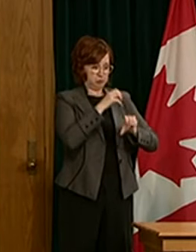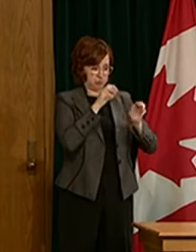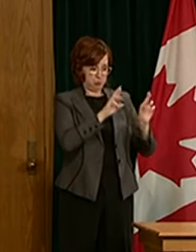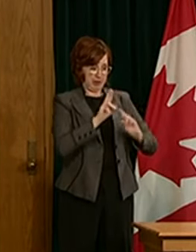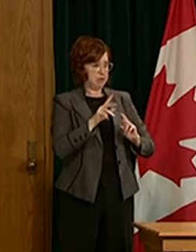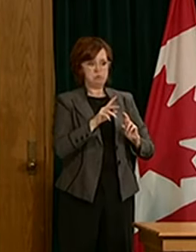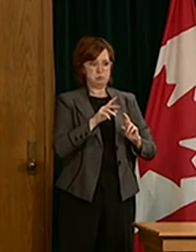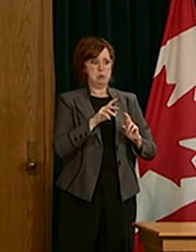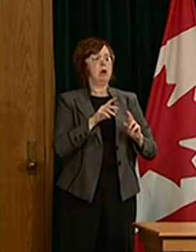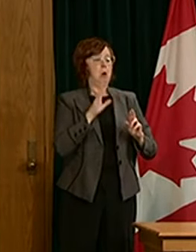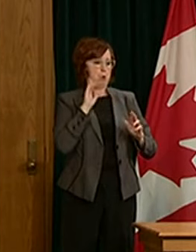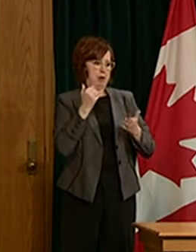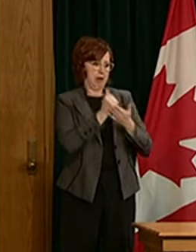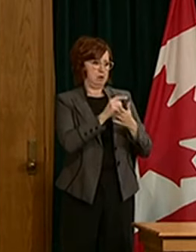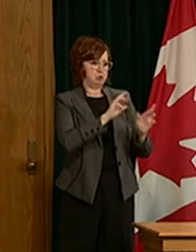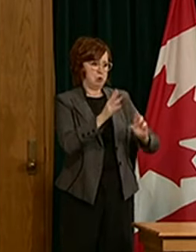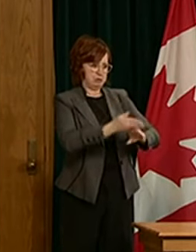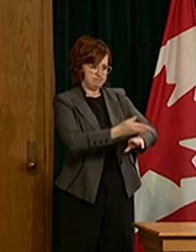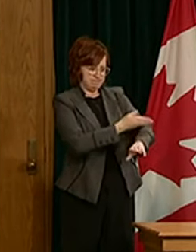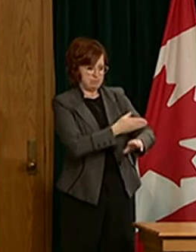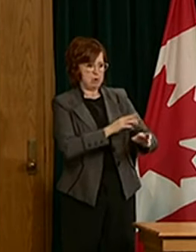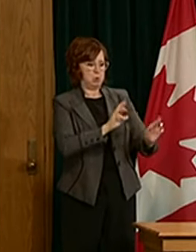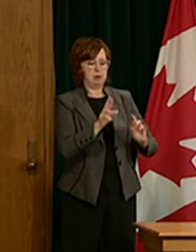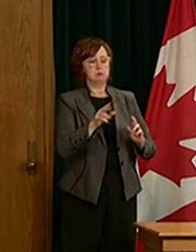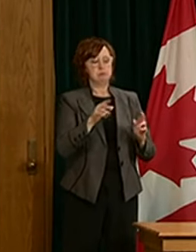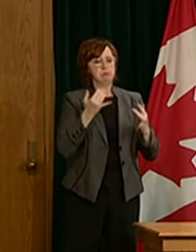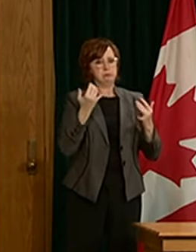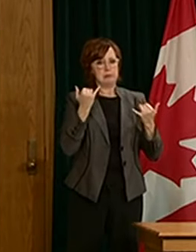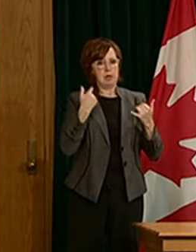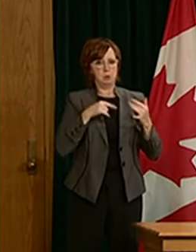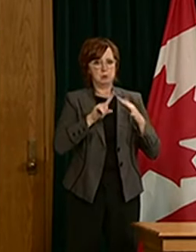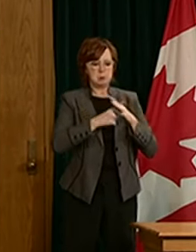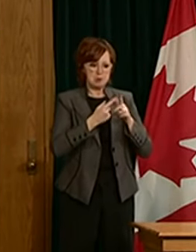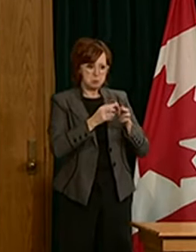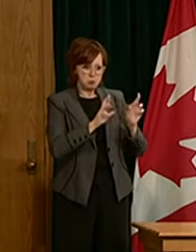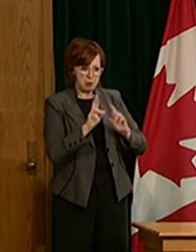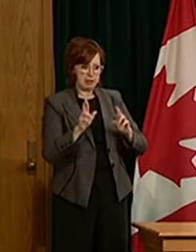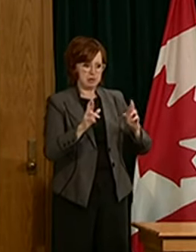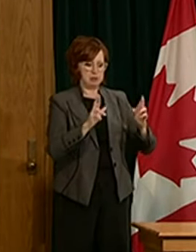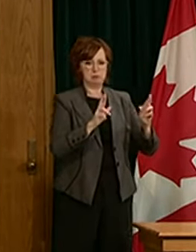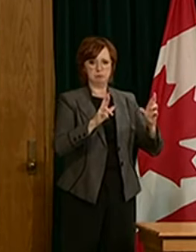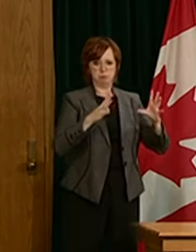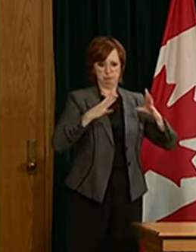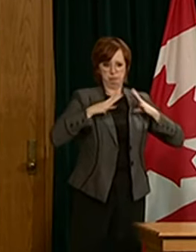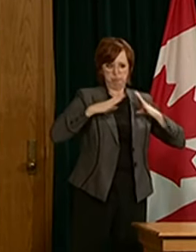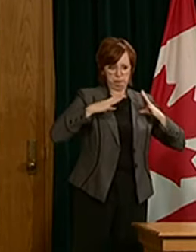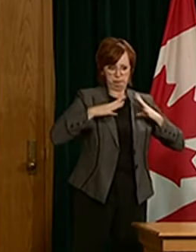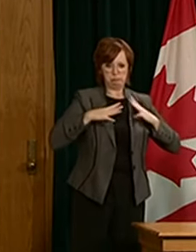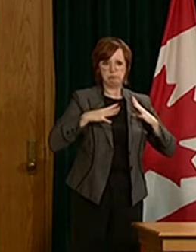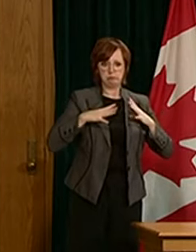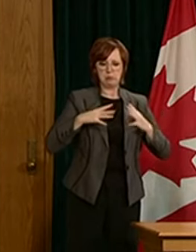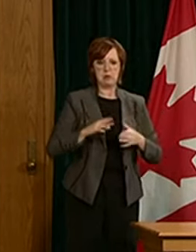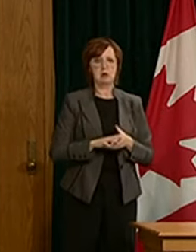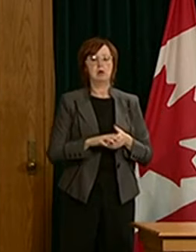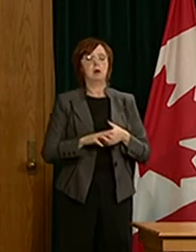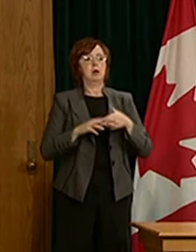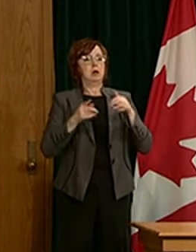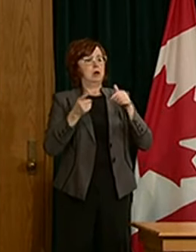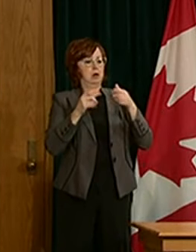we're taking to accomplish a few key activities. So the first one is that we want to move